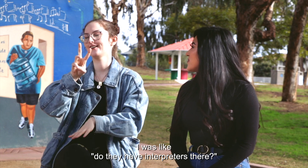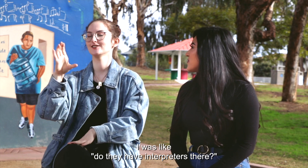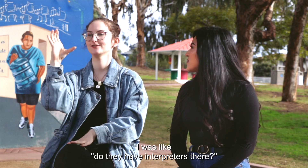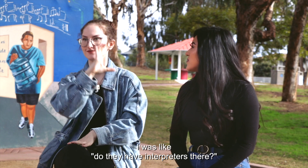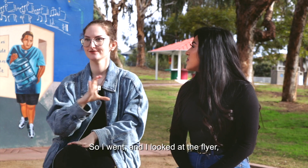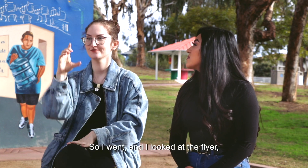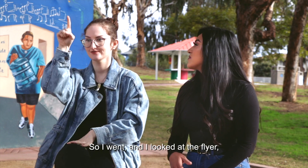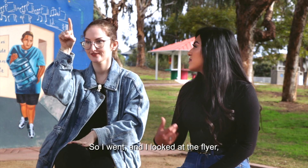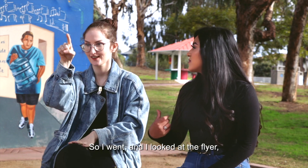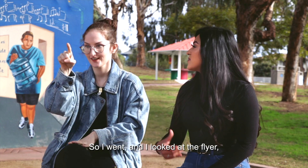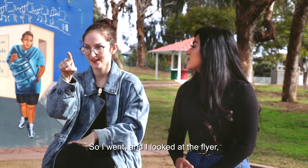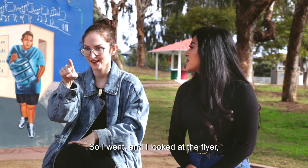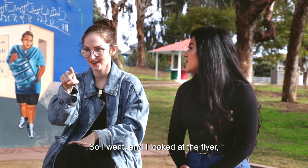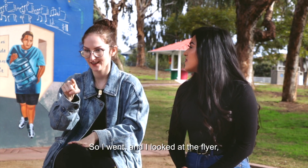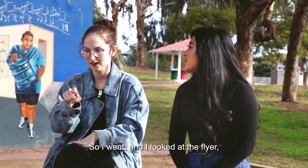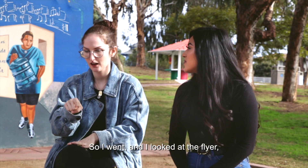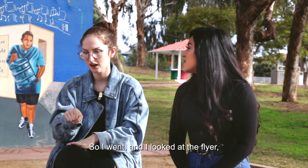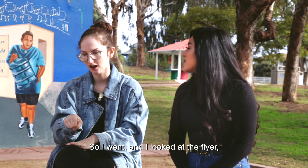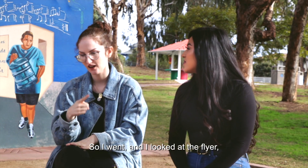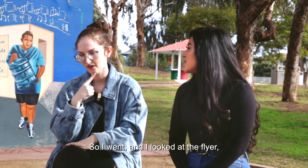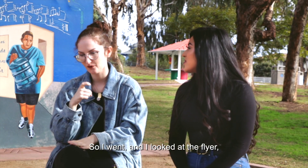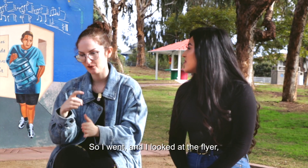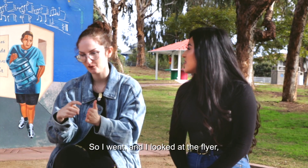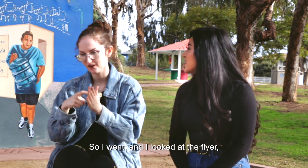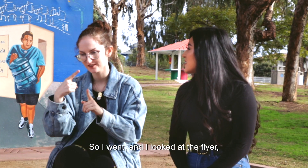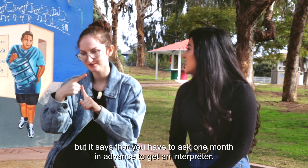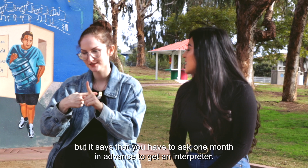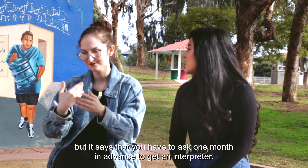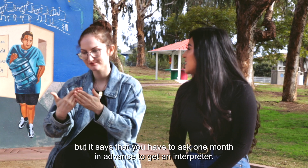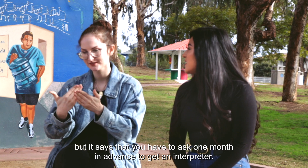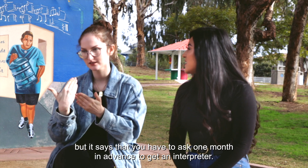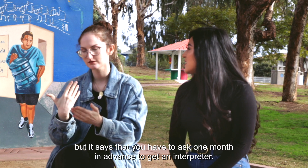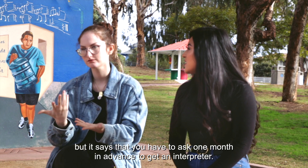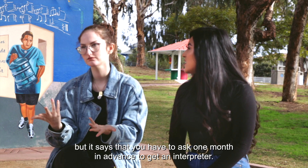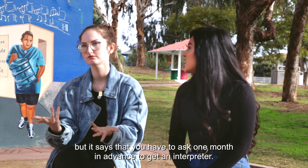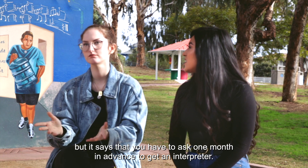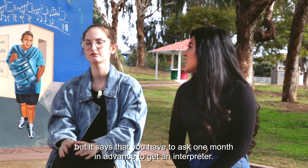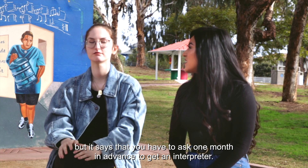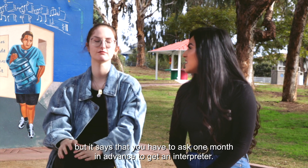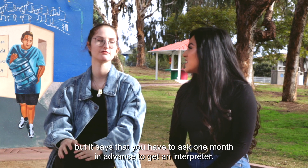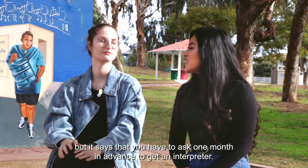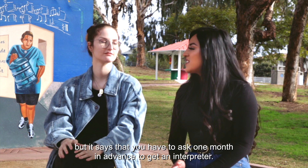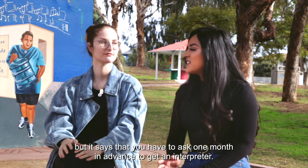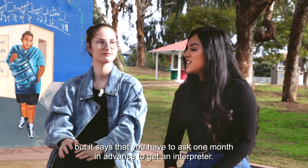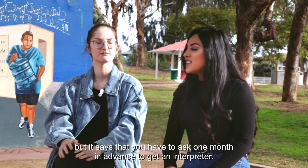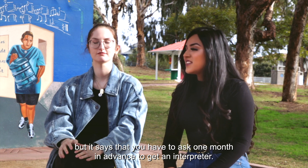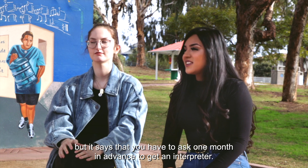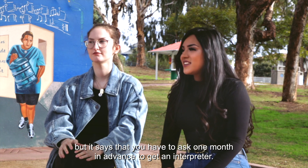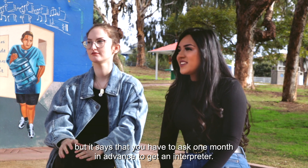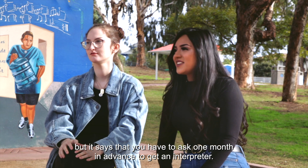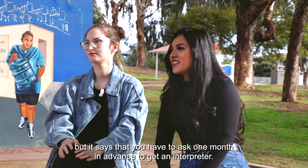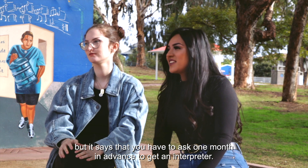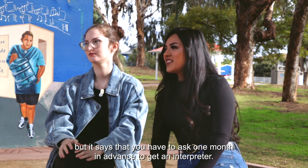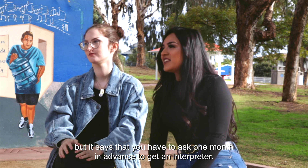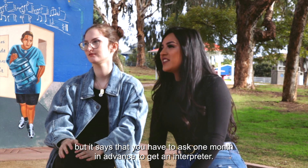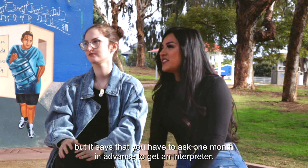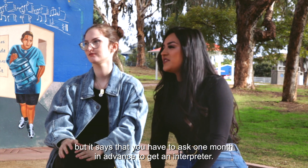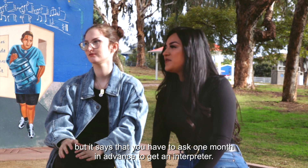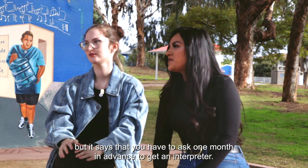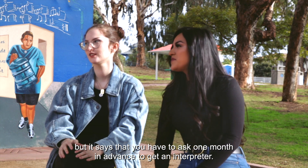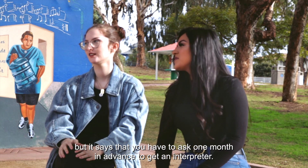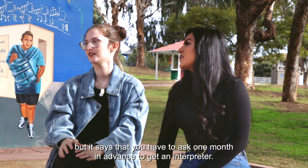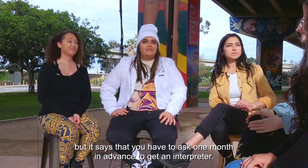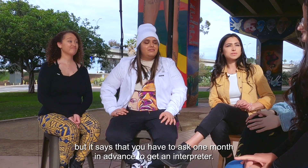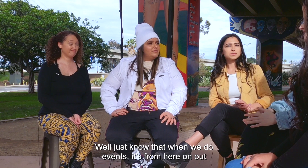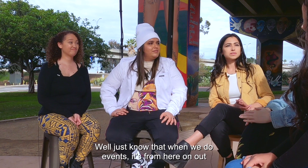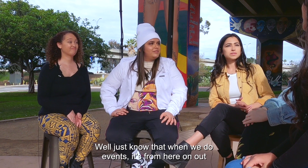there? So I went and I looked at the flyer, but it says you have to ask 1 month in advance to get